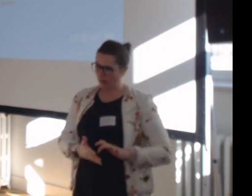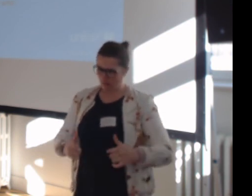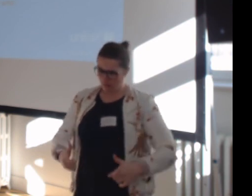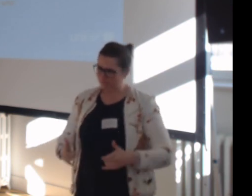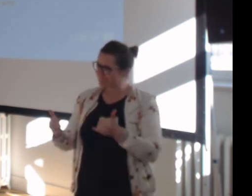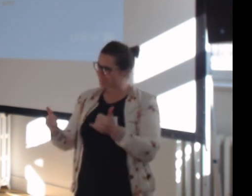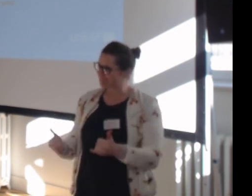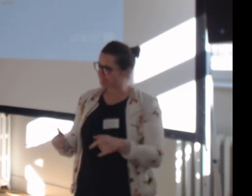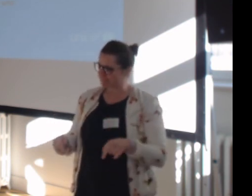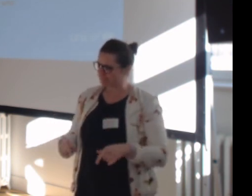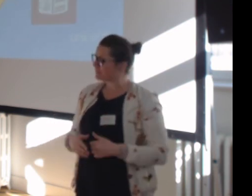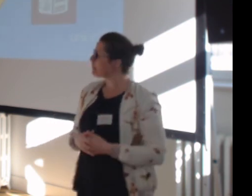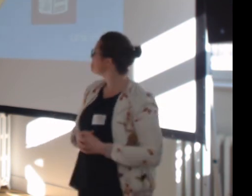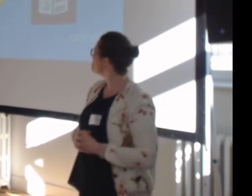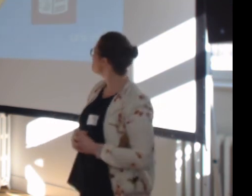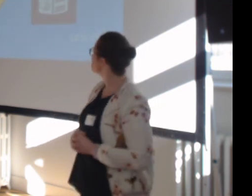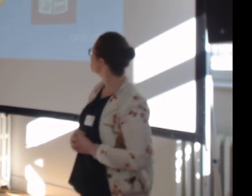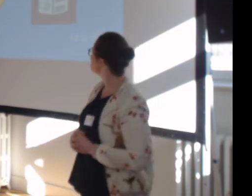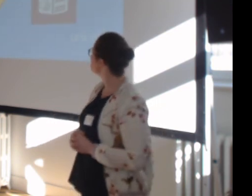chair.